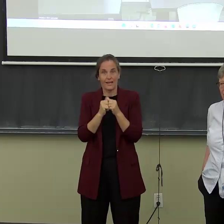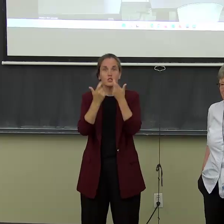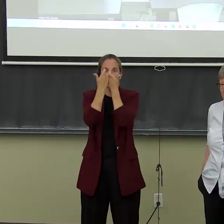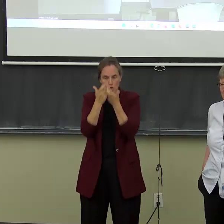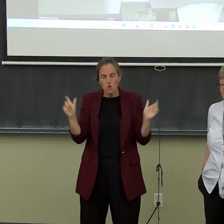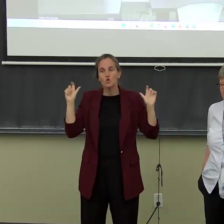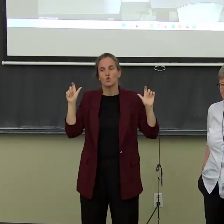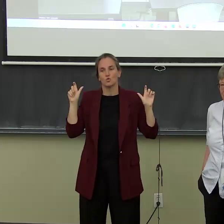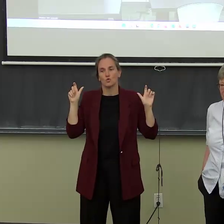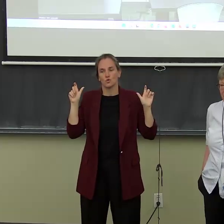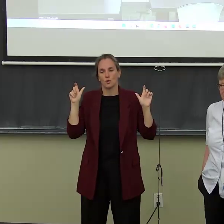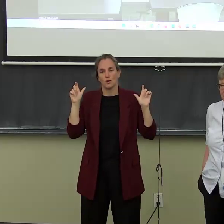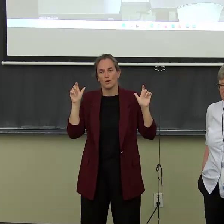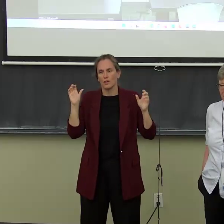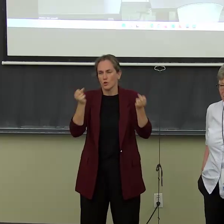Yeah.